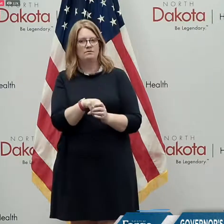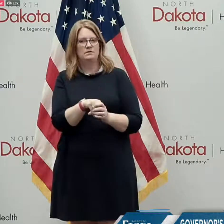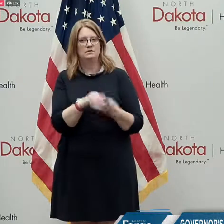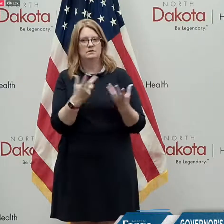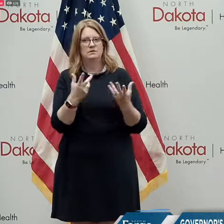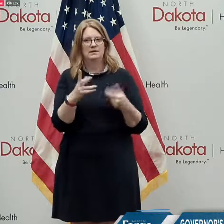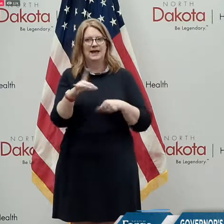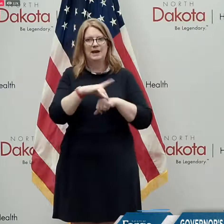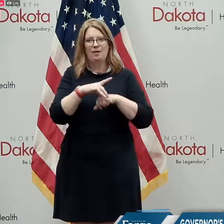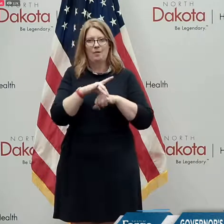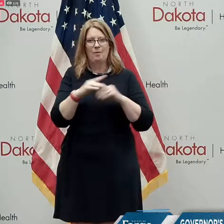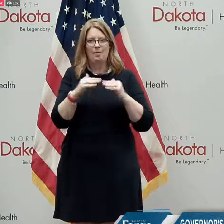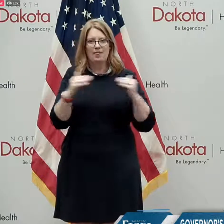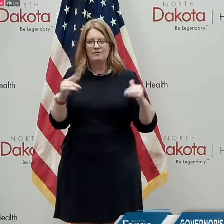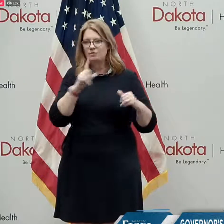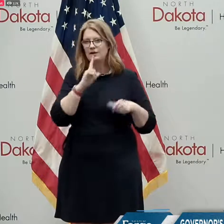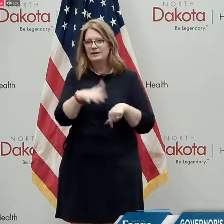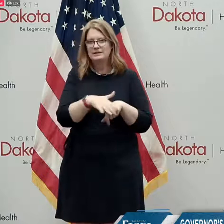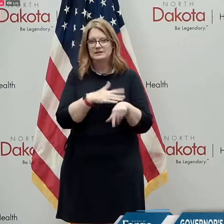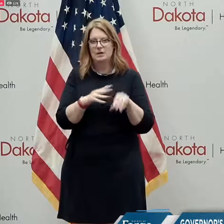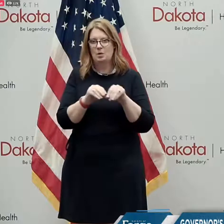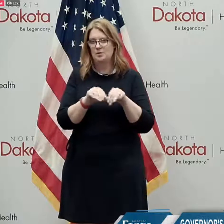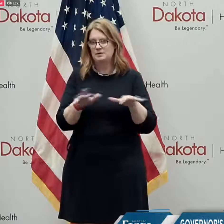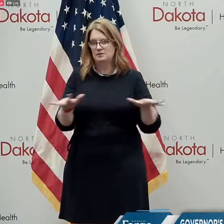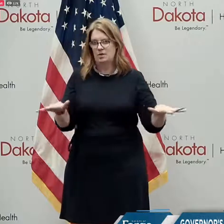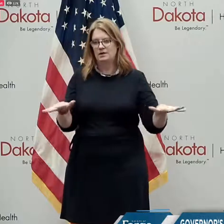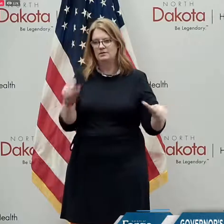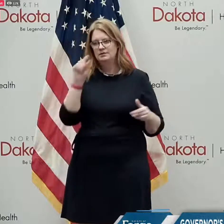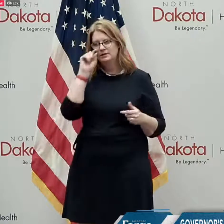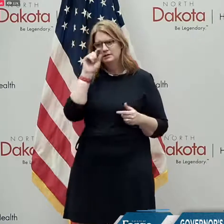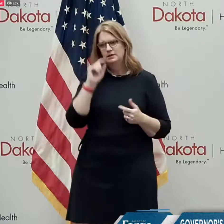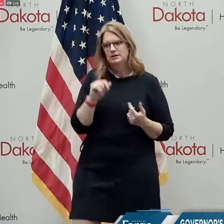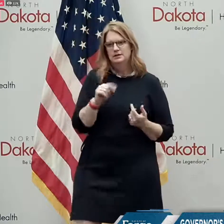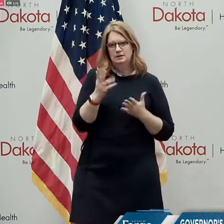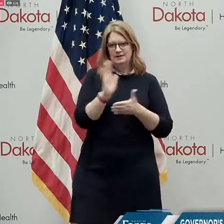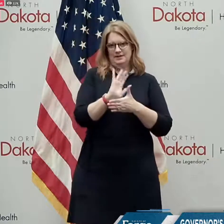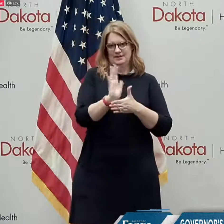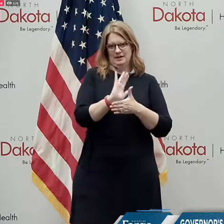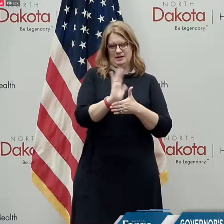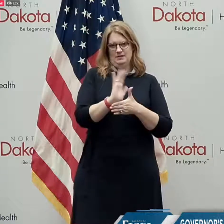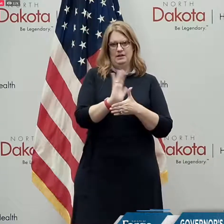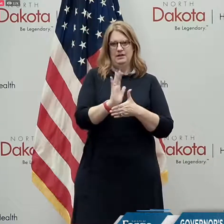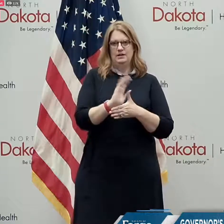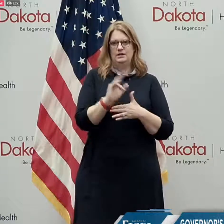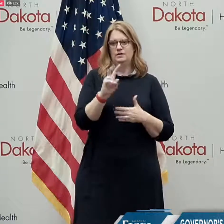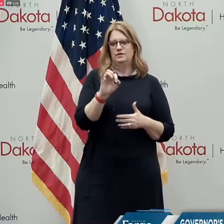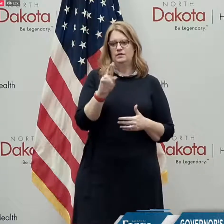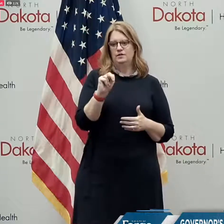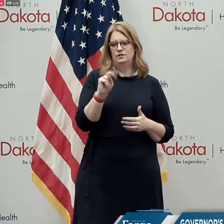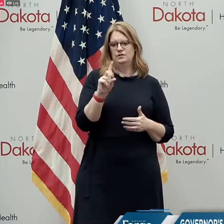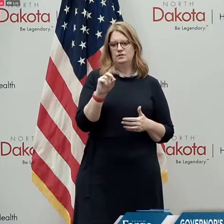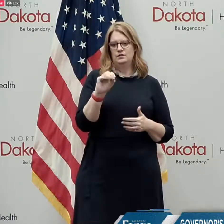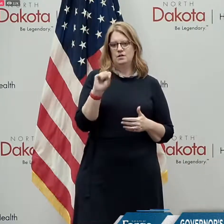global level slow the spread of this virus. So here's the video, and then following that, Vern Dosh.